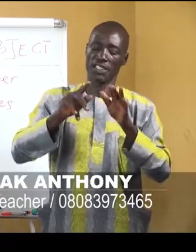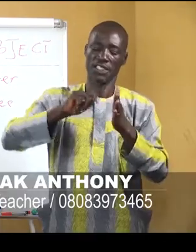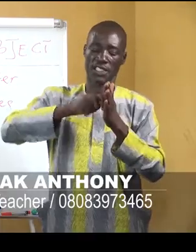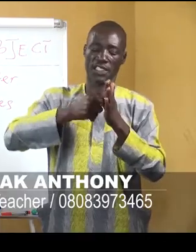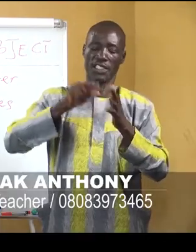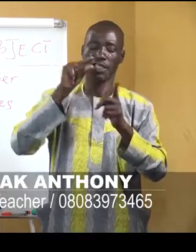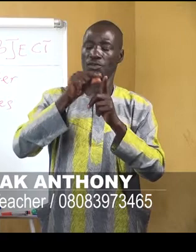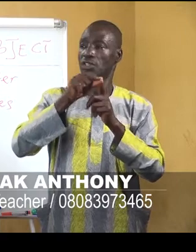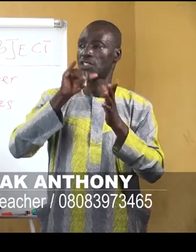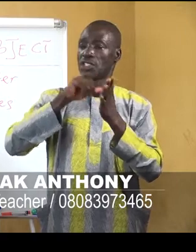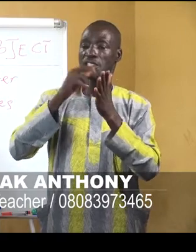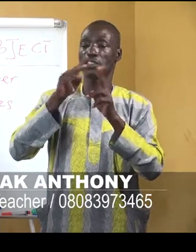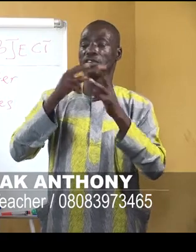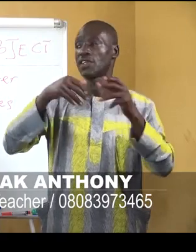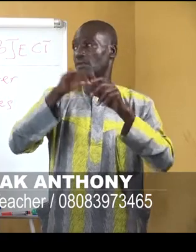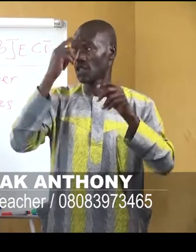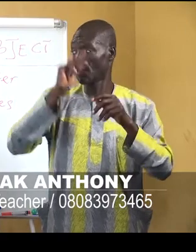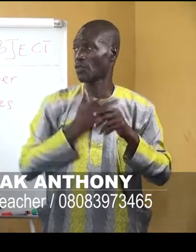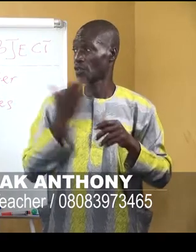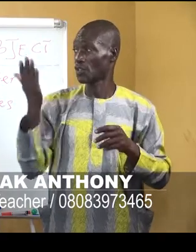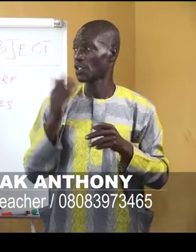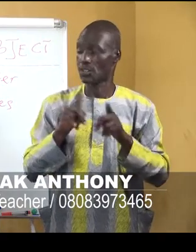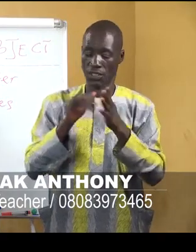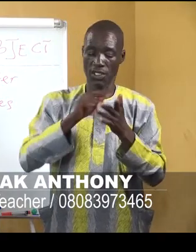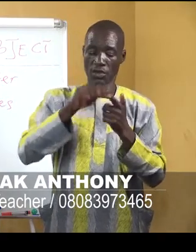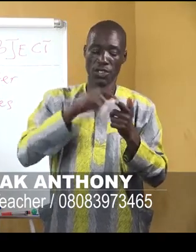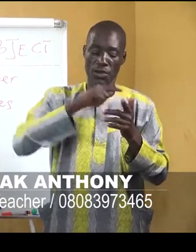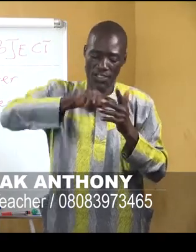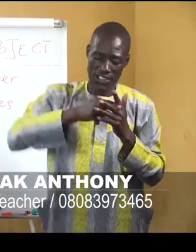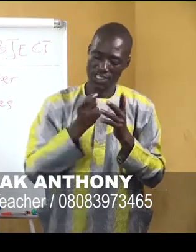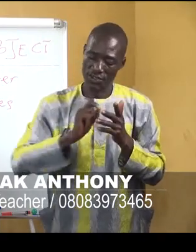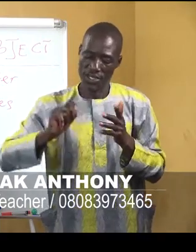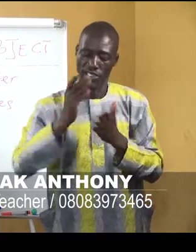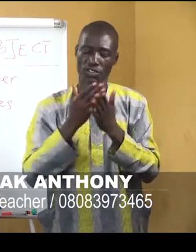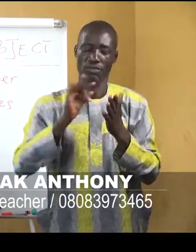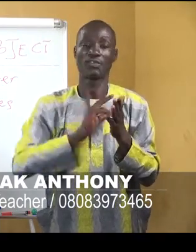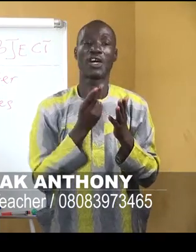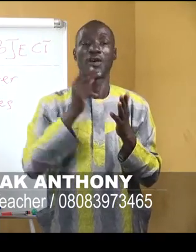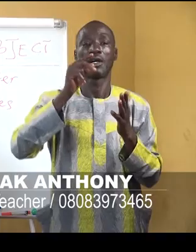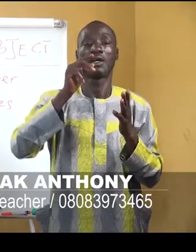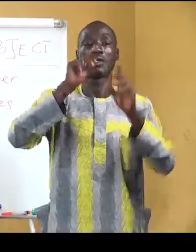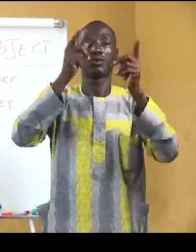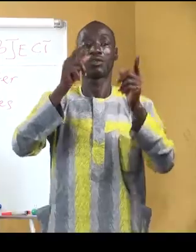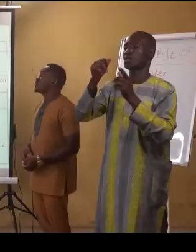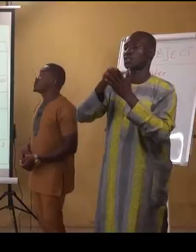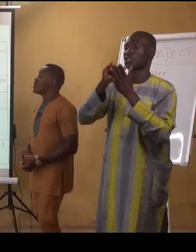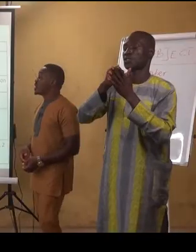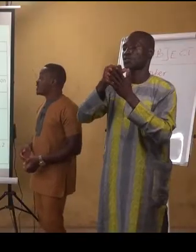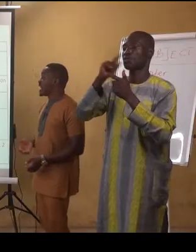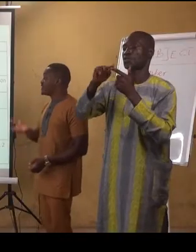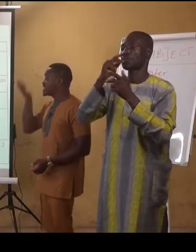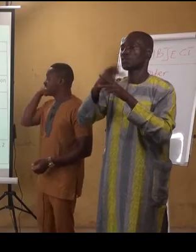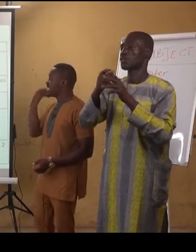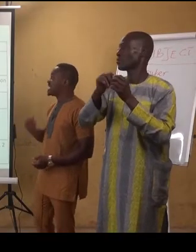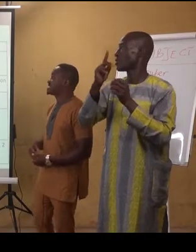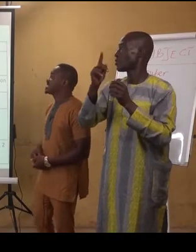are important for us to know so that when we start writing some of our codes, it's not going to be difficult for us to comprehend. Number one, we